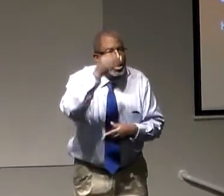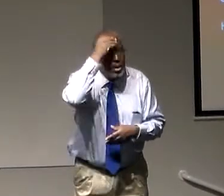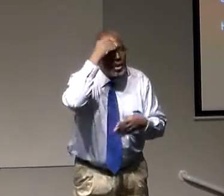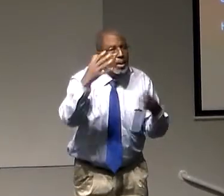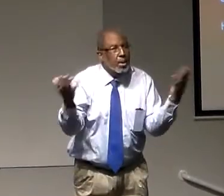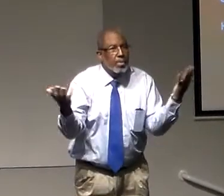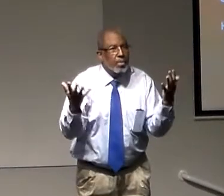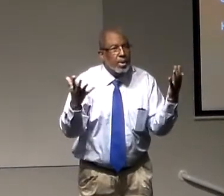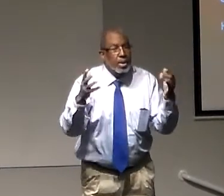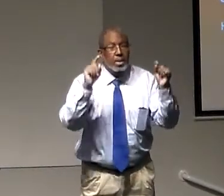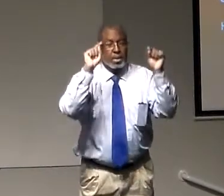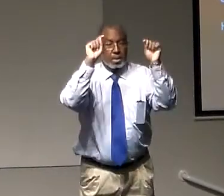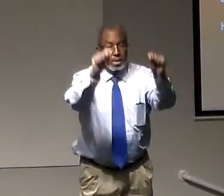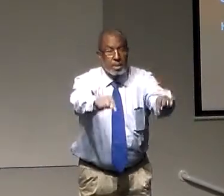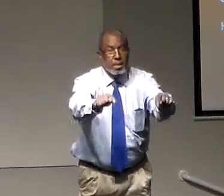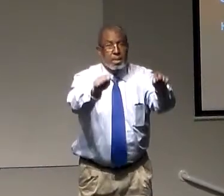oh, okay, so I learned Kenya sign.